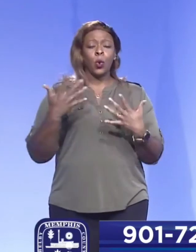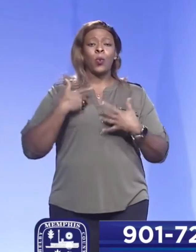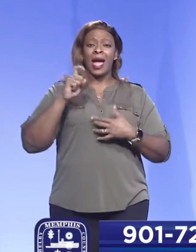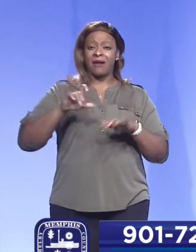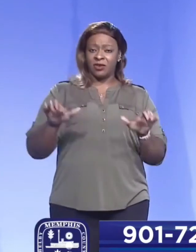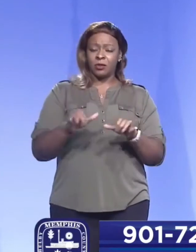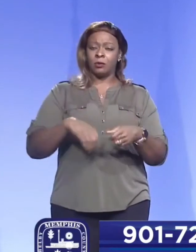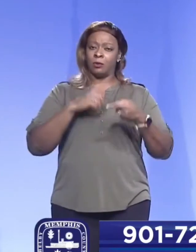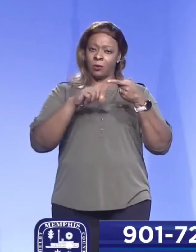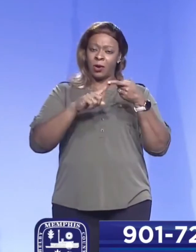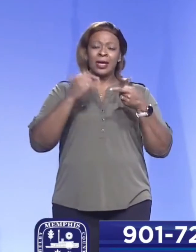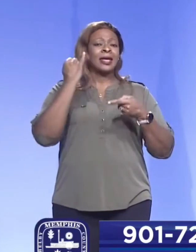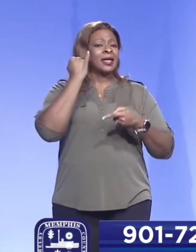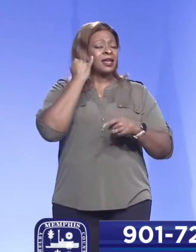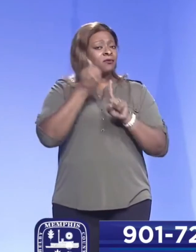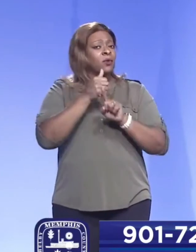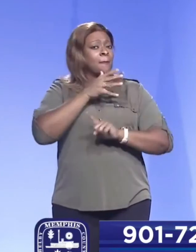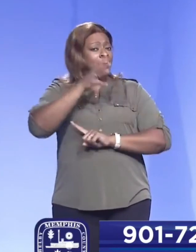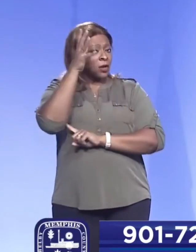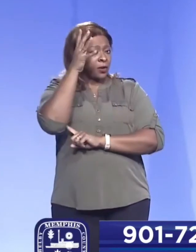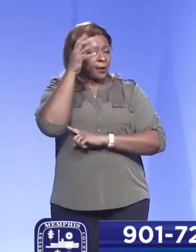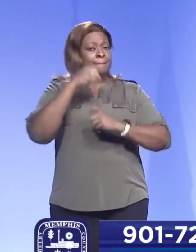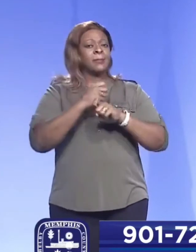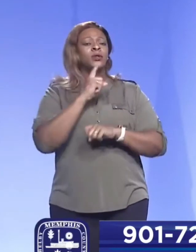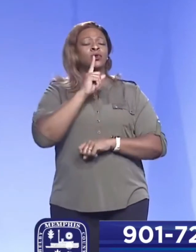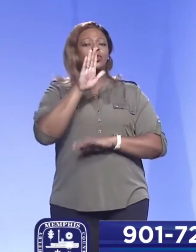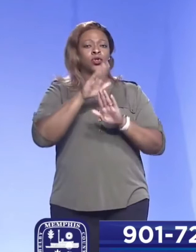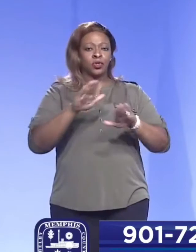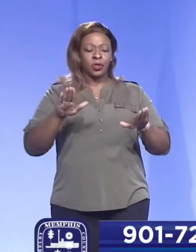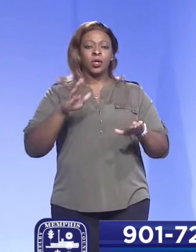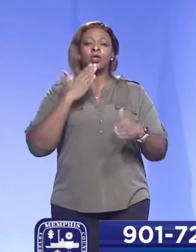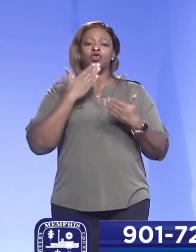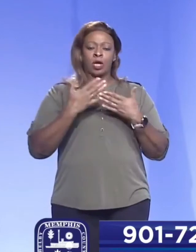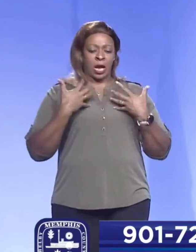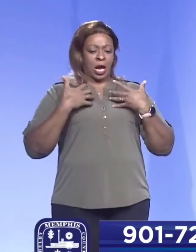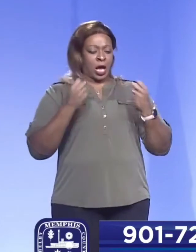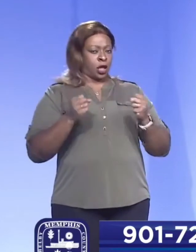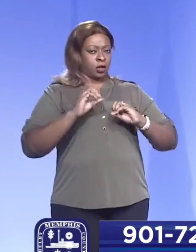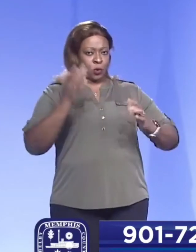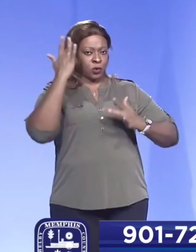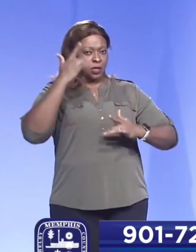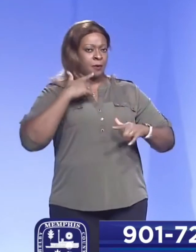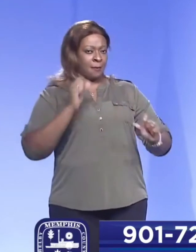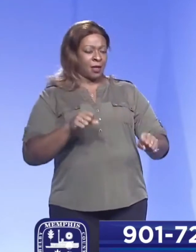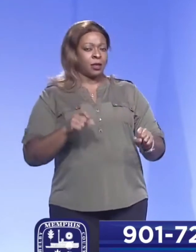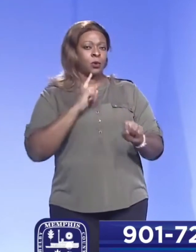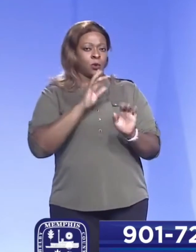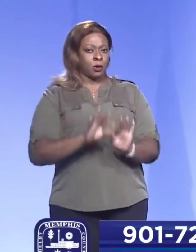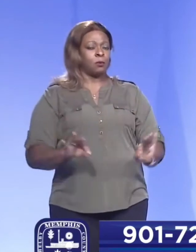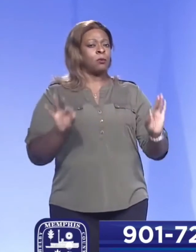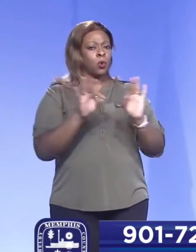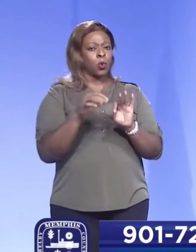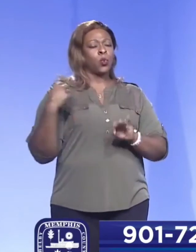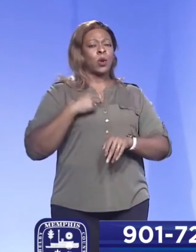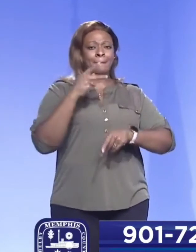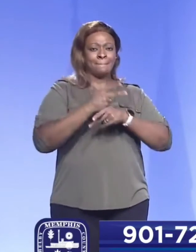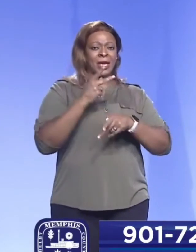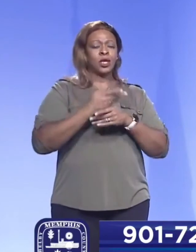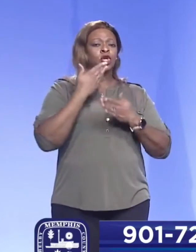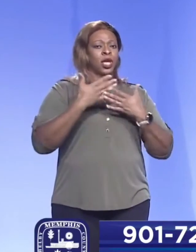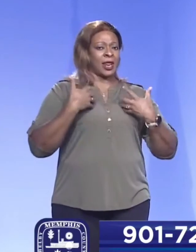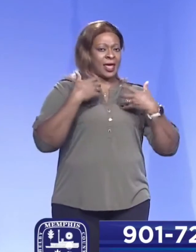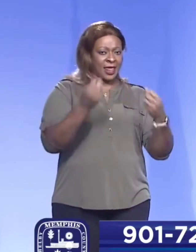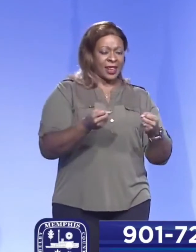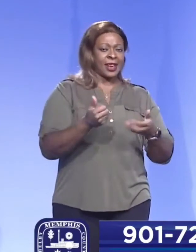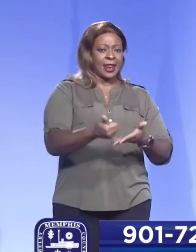do is, one, if you're a parent, make sure your child is as healthy as possible. It's really important that we maintain good health. That